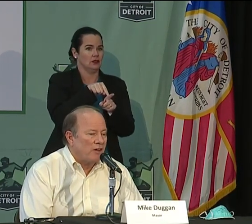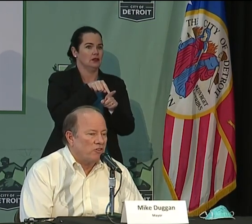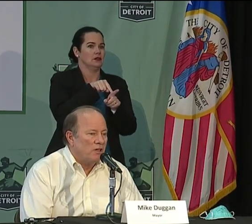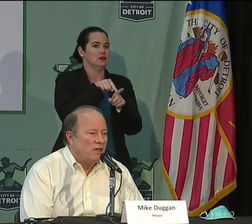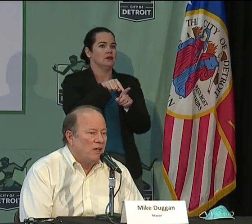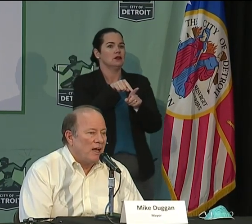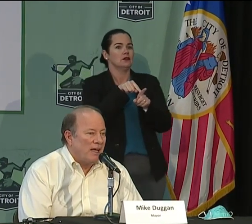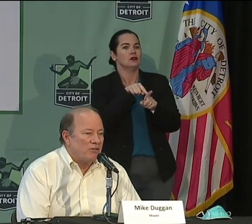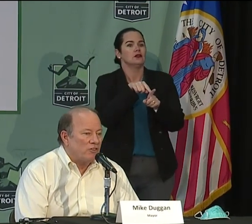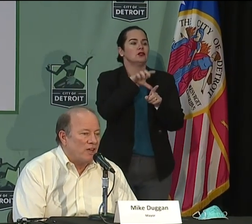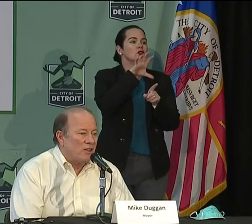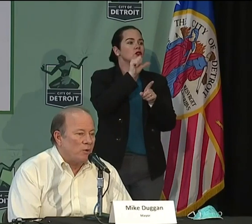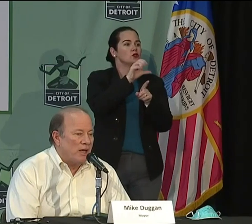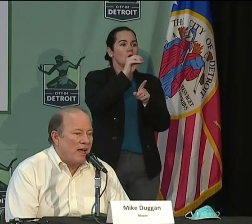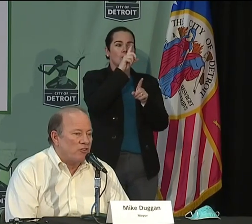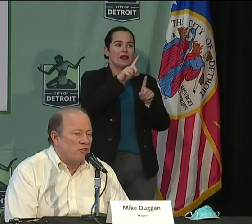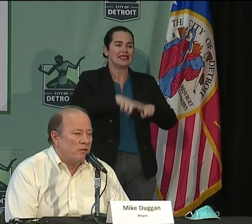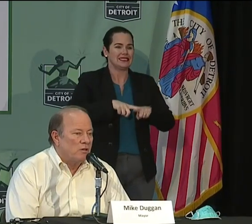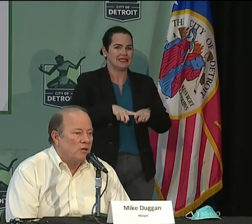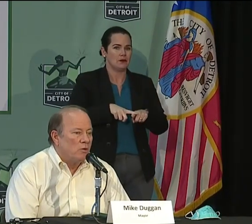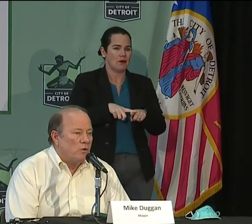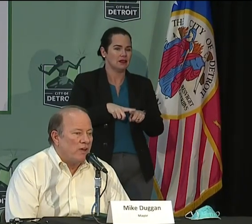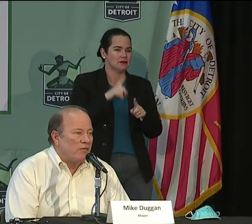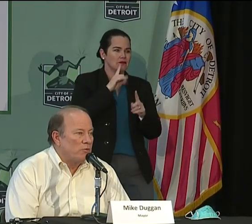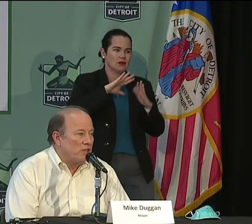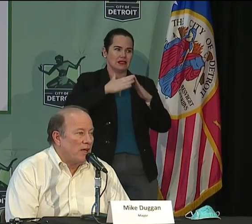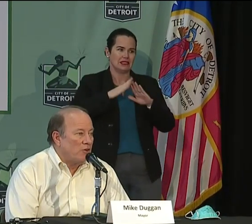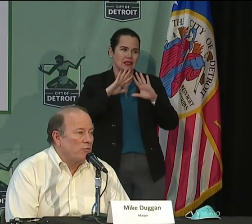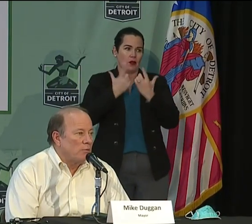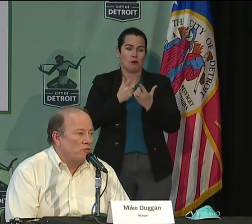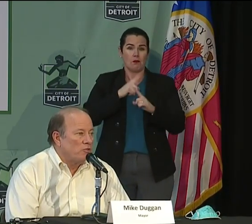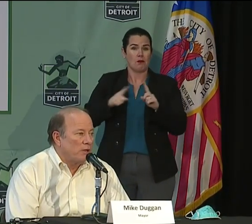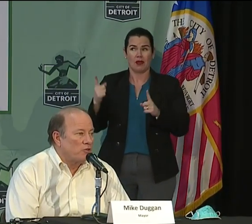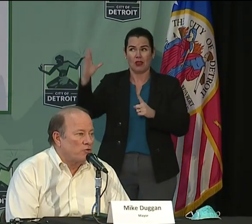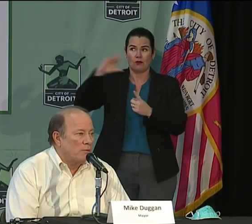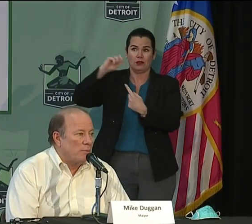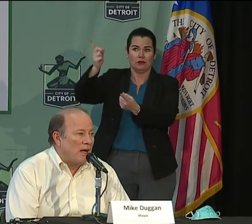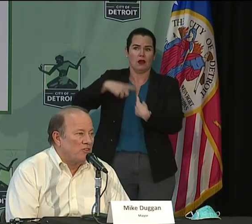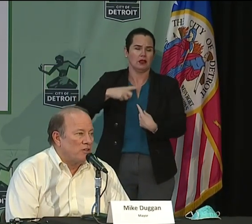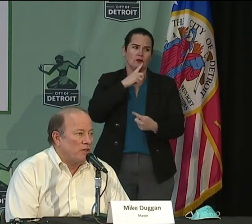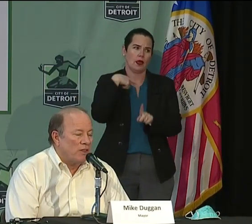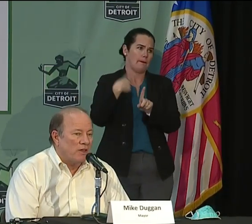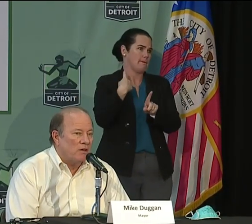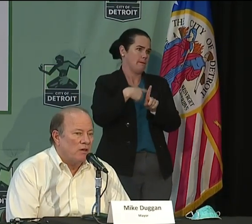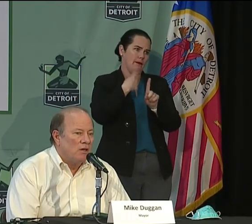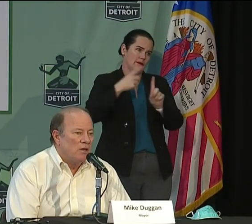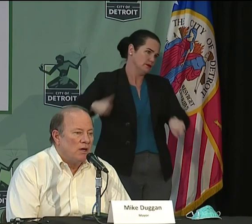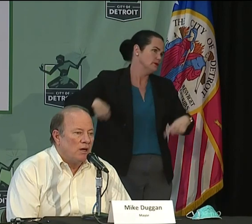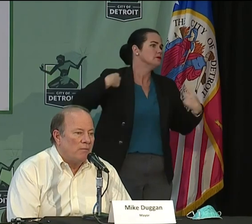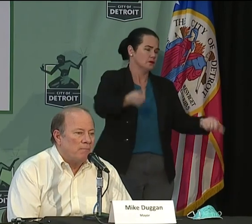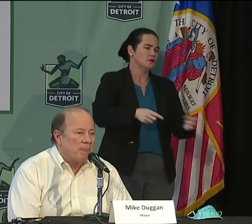Council's action. I have to say the reaction we've had from City Council members has been extremely positive, and